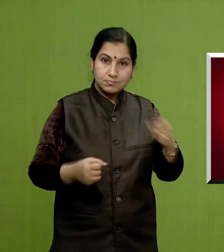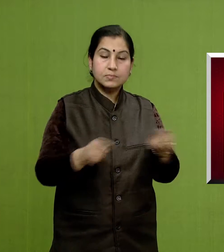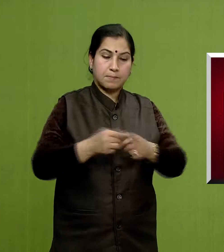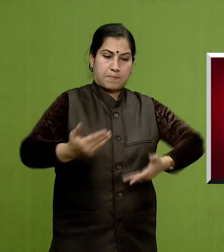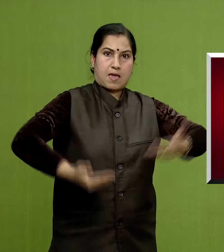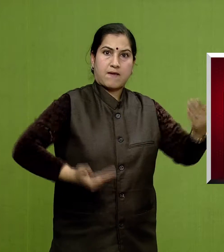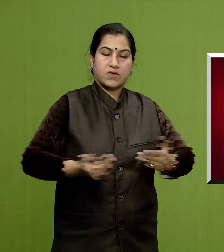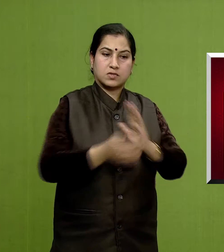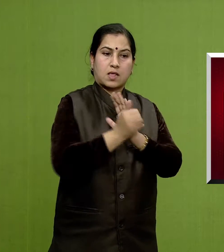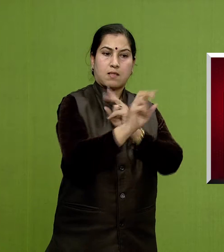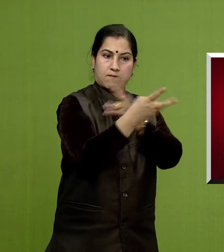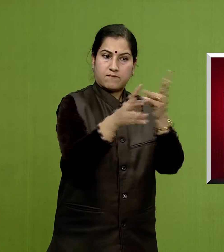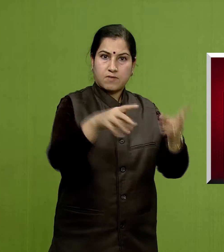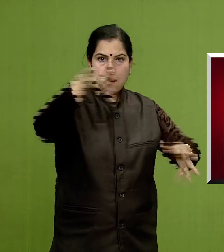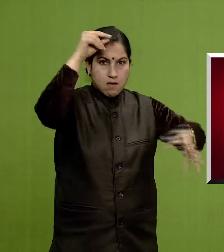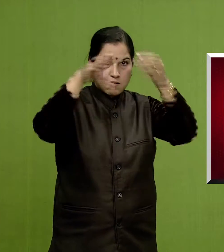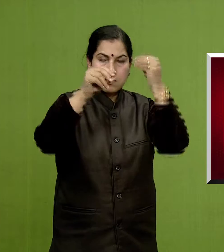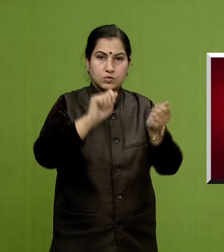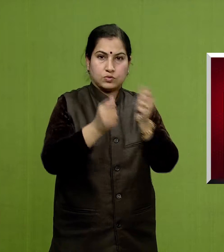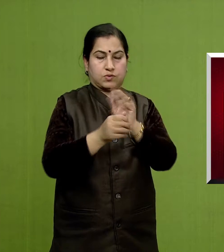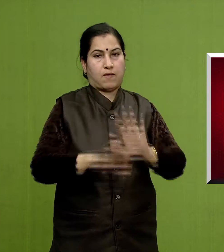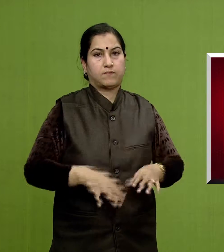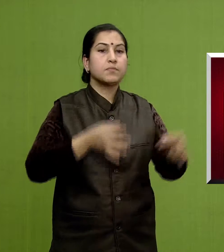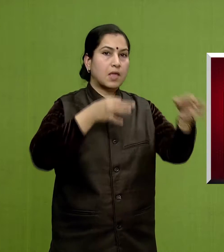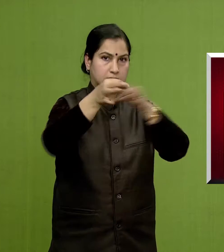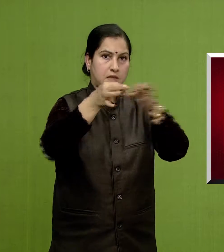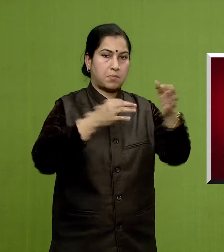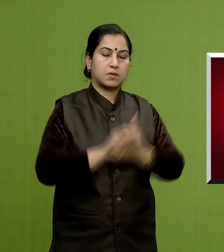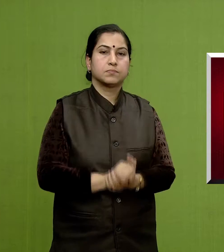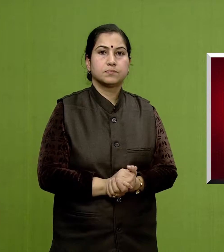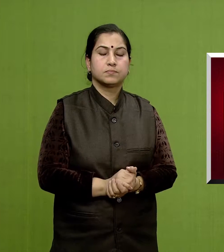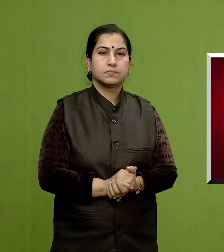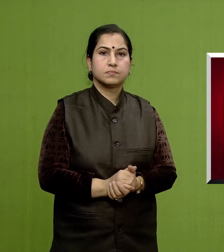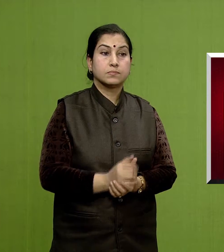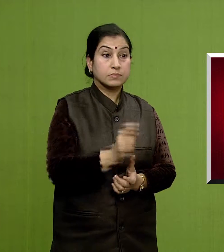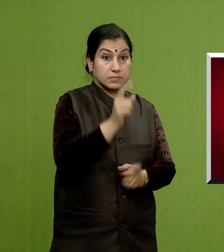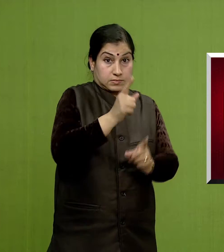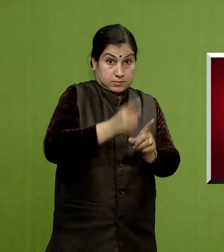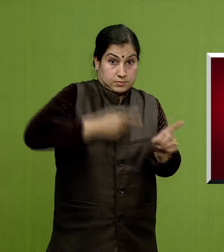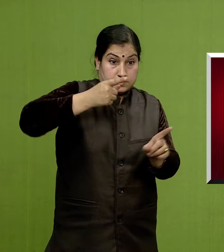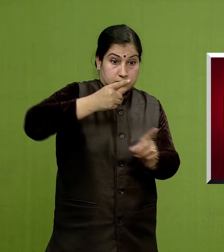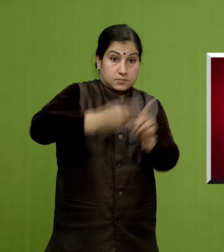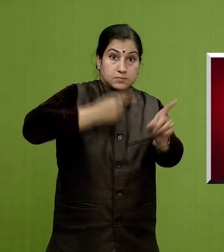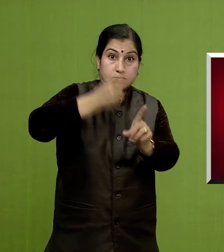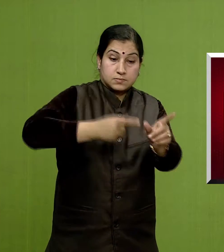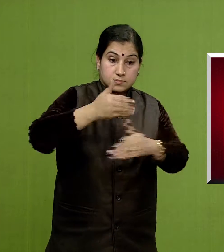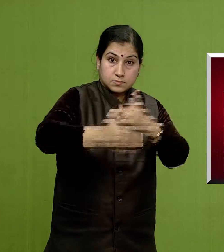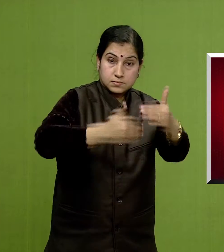behavioral skills. For example, each year, along with an